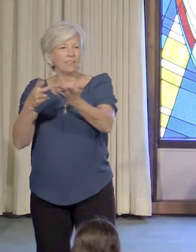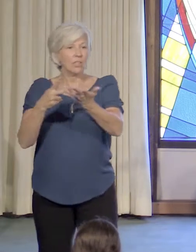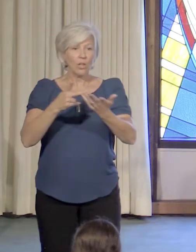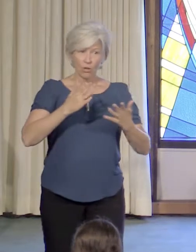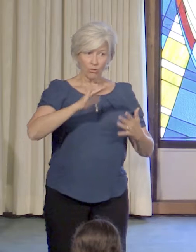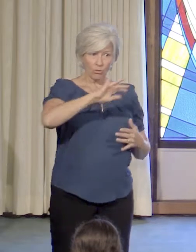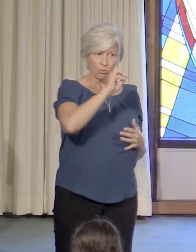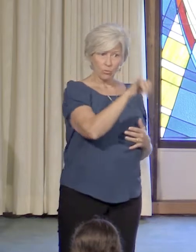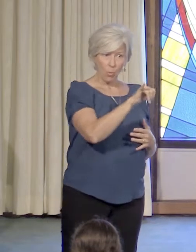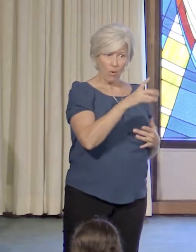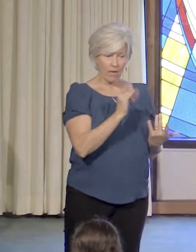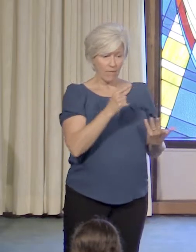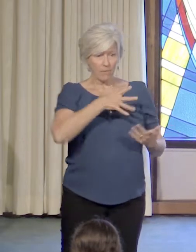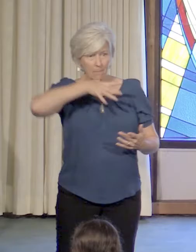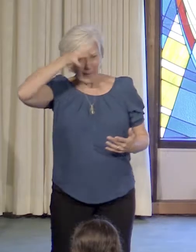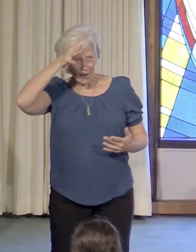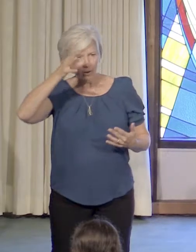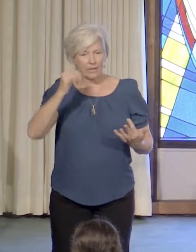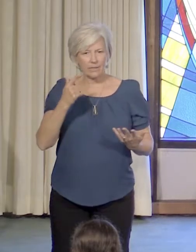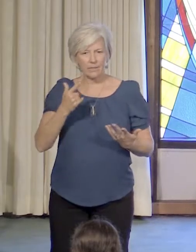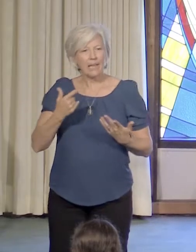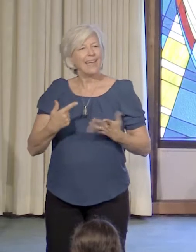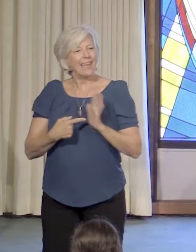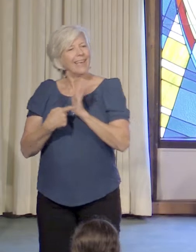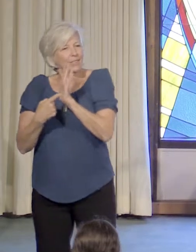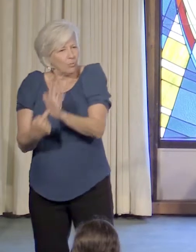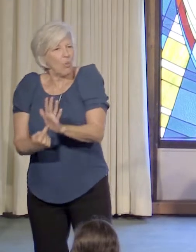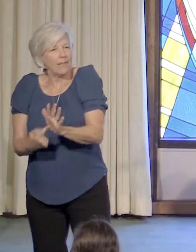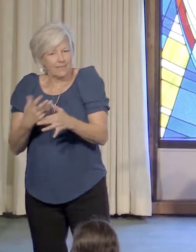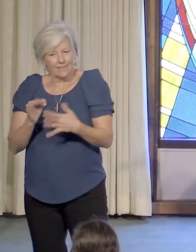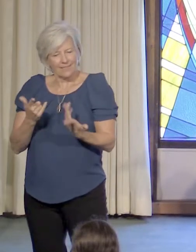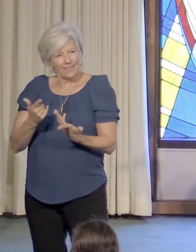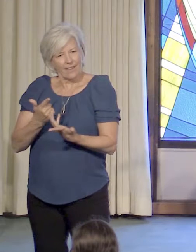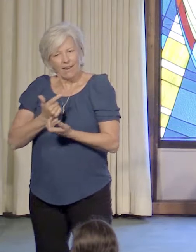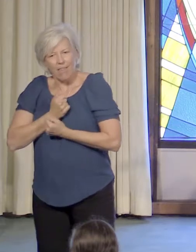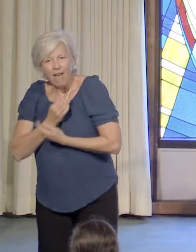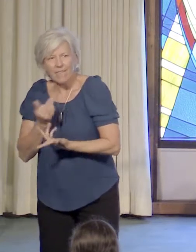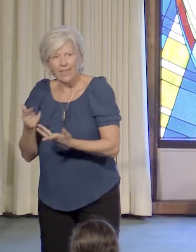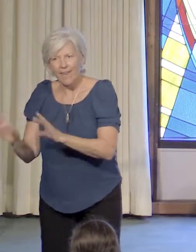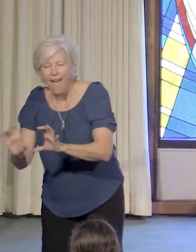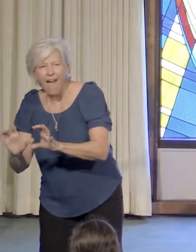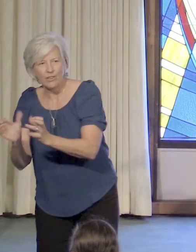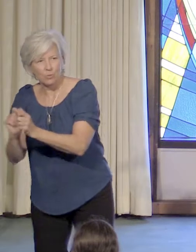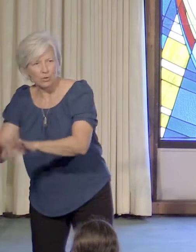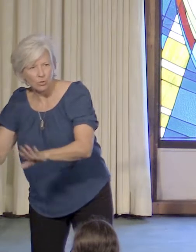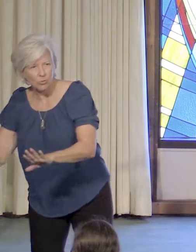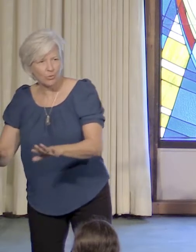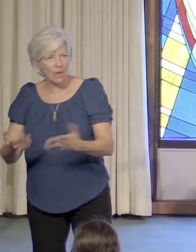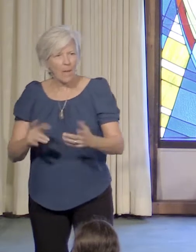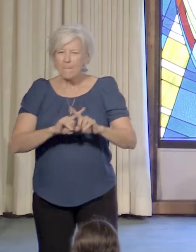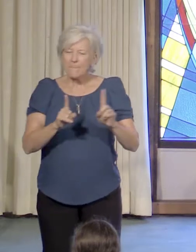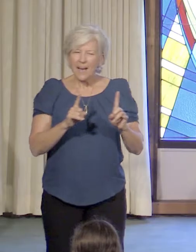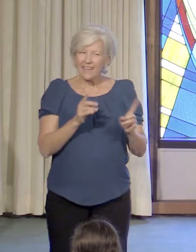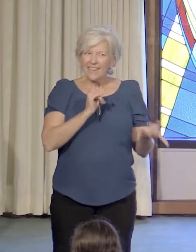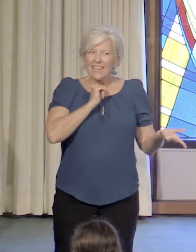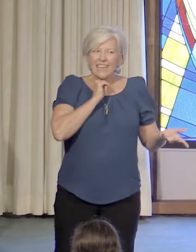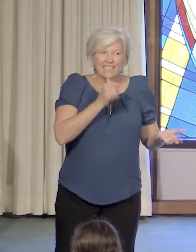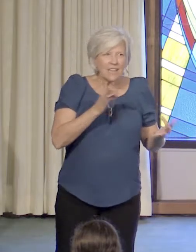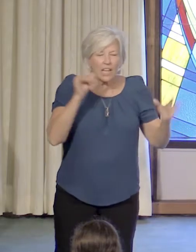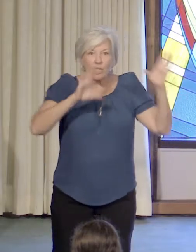acts to the children. Yet in each, the joy is not found by searching for it in the painting, the sculpture, the marble, the music,